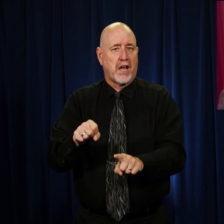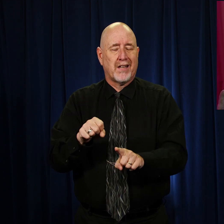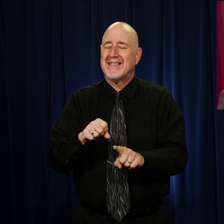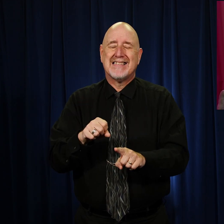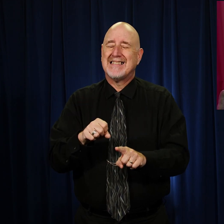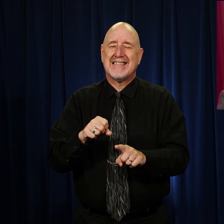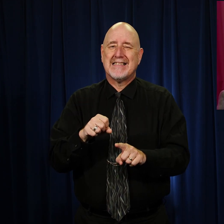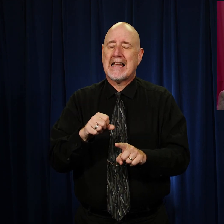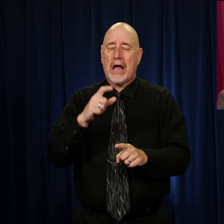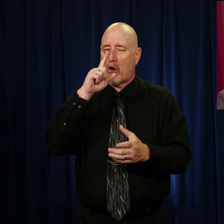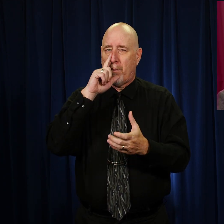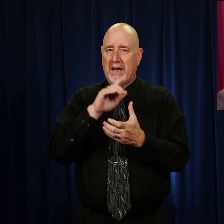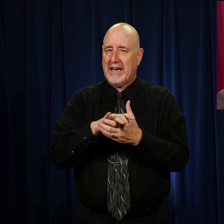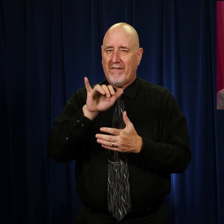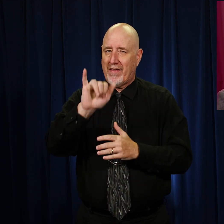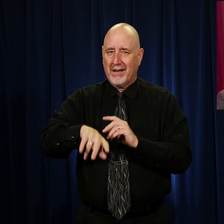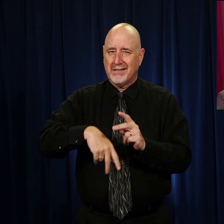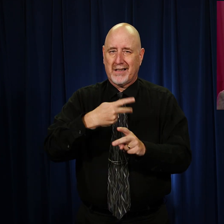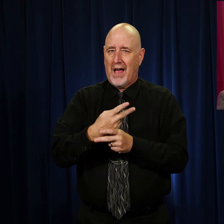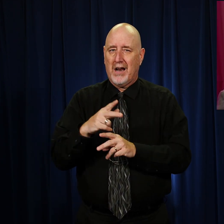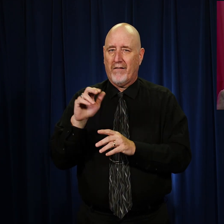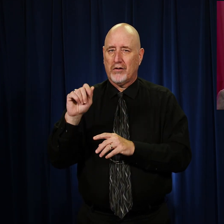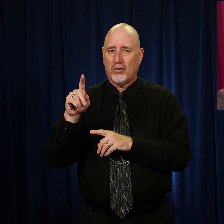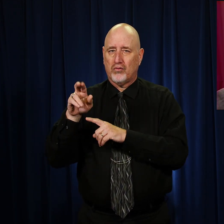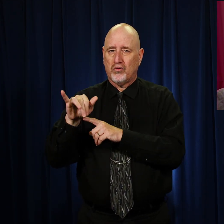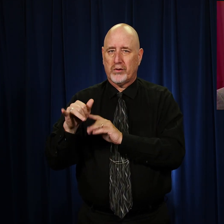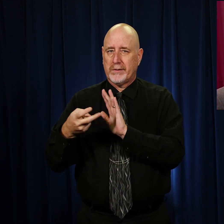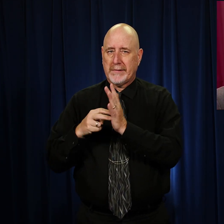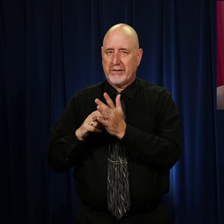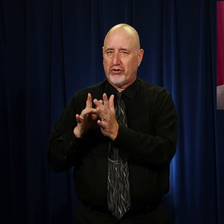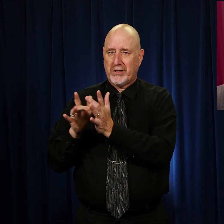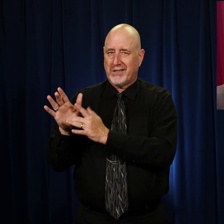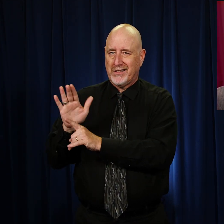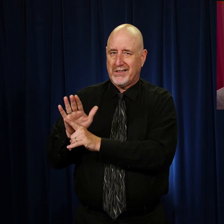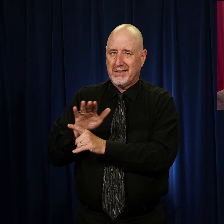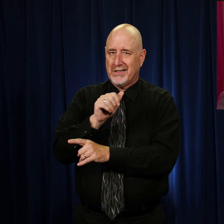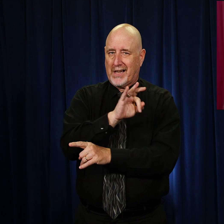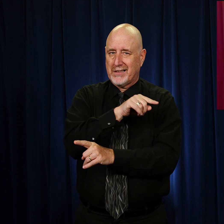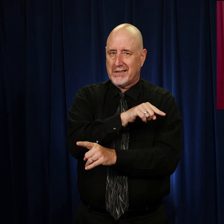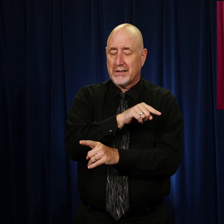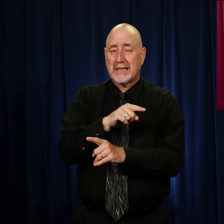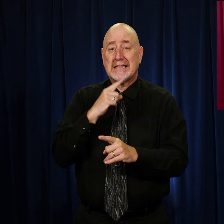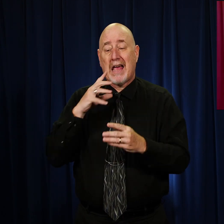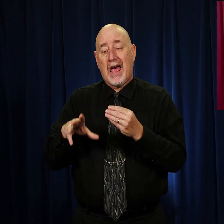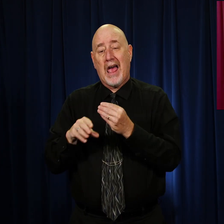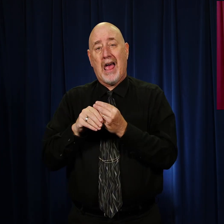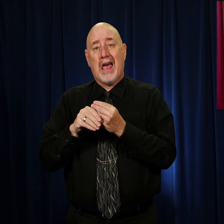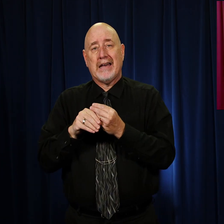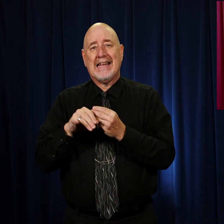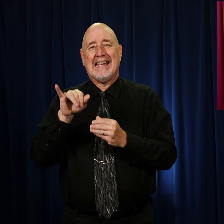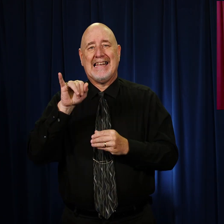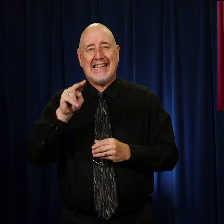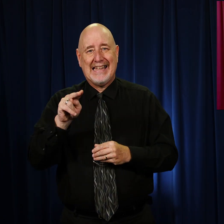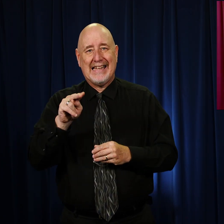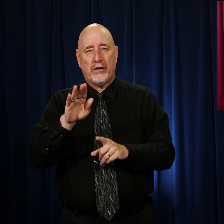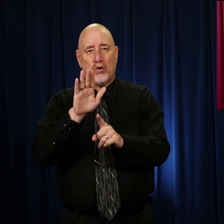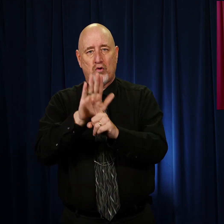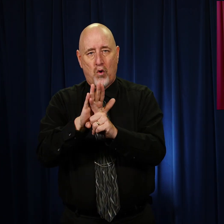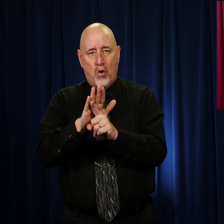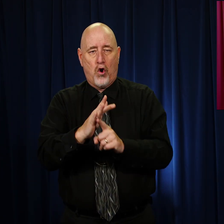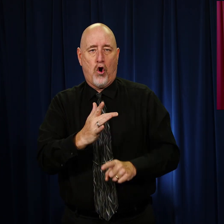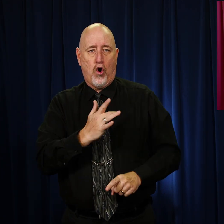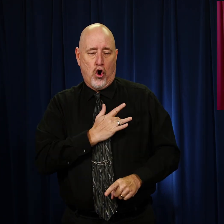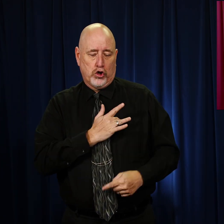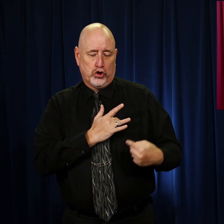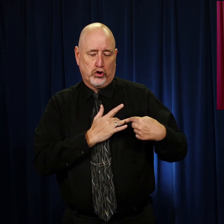don't believe, though, that this is the kind of adultery that Jesus has in mind, because he adds the phrase, in your heart.